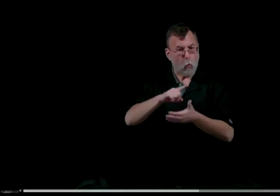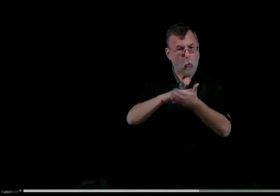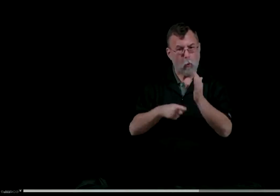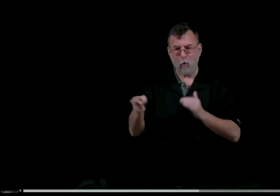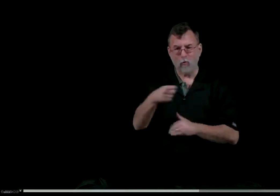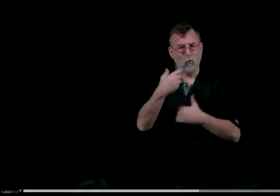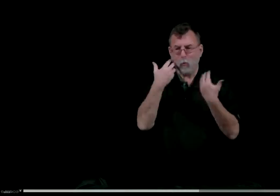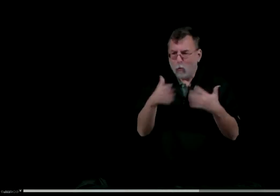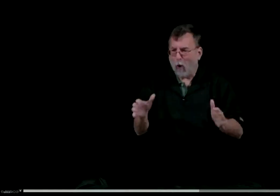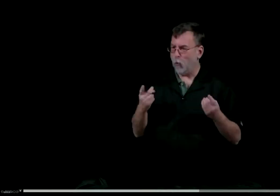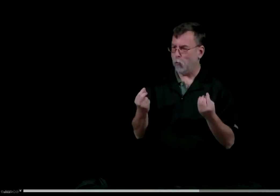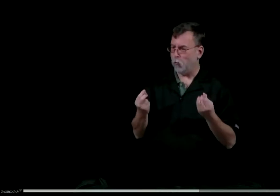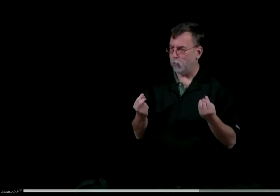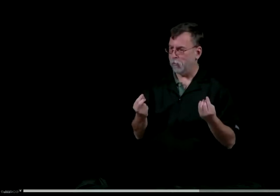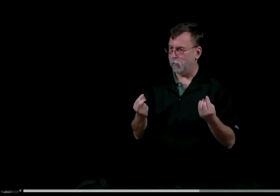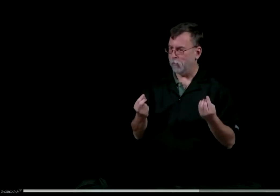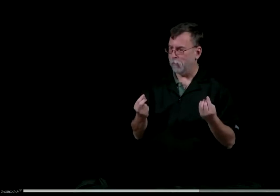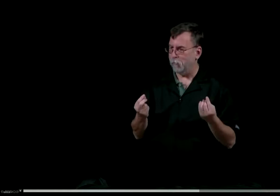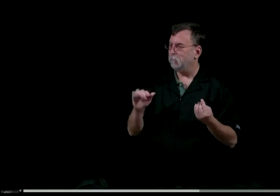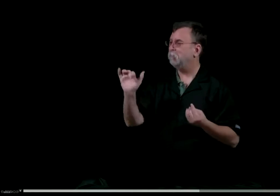to do what you don't want to do.